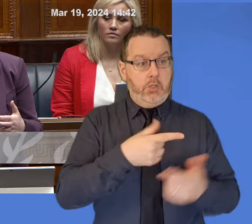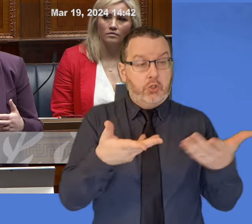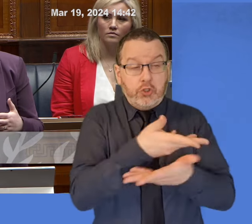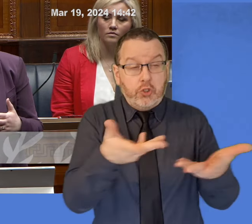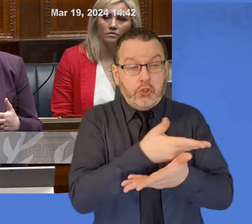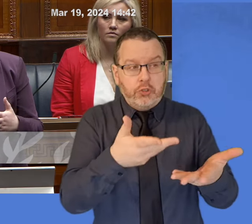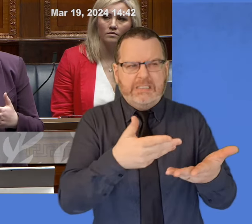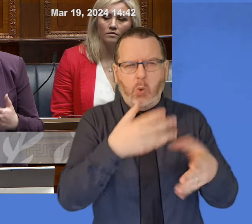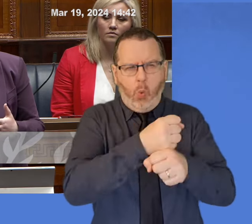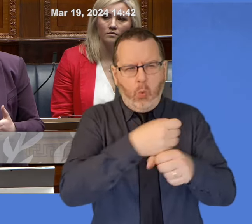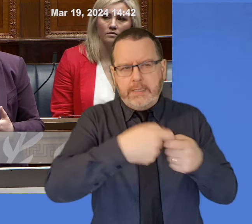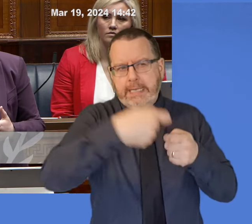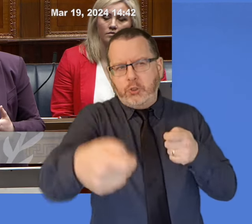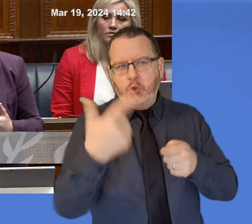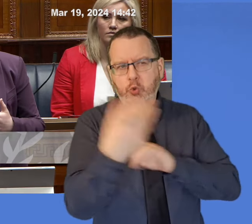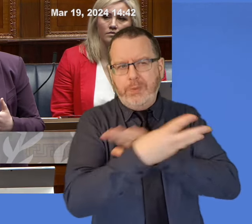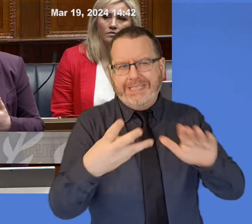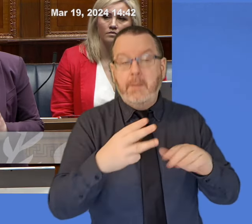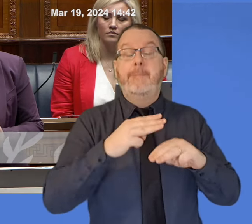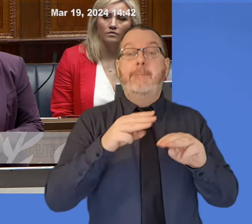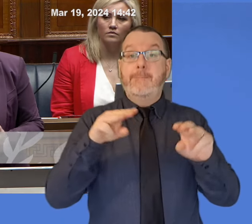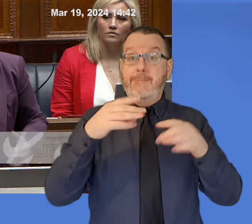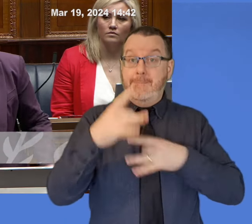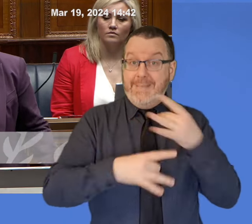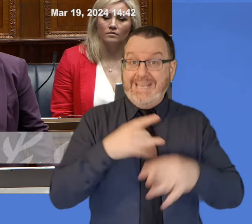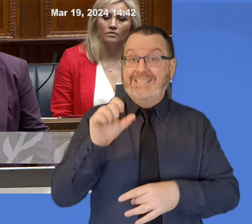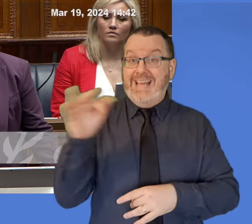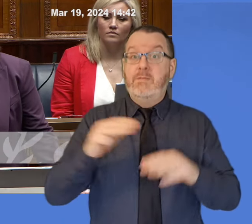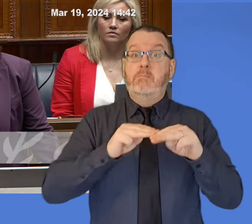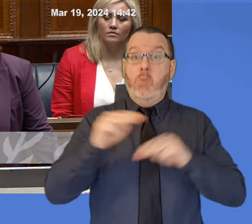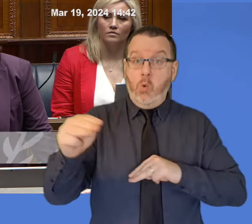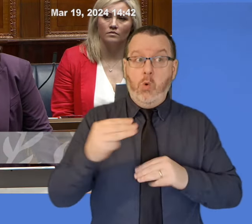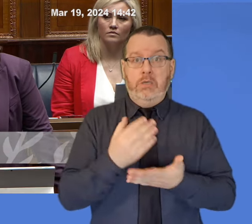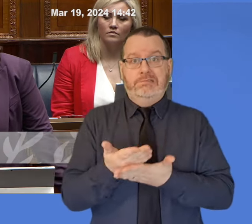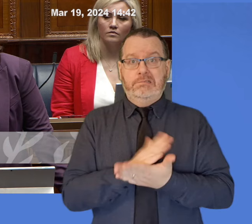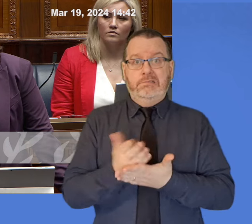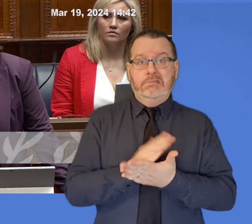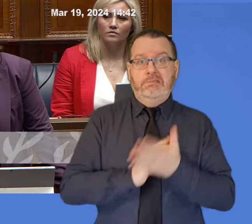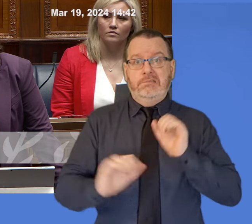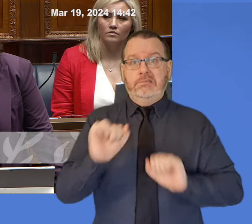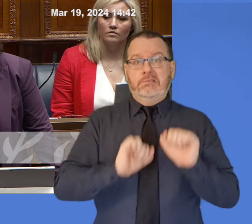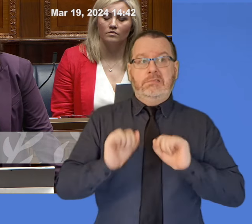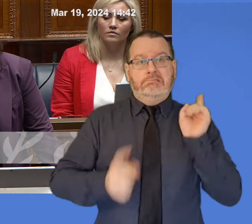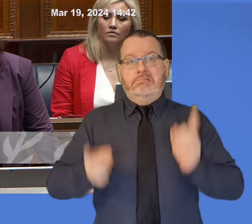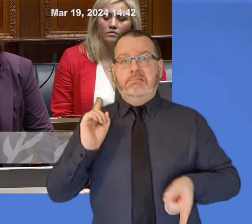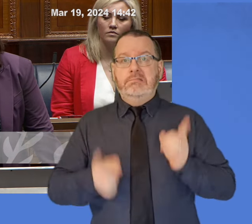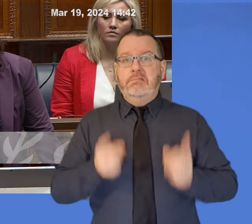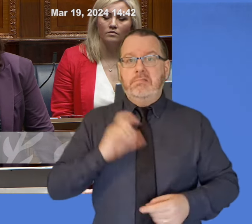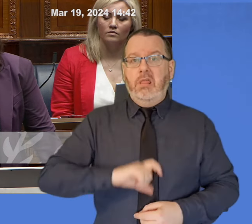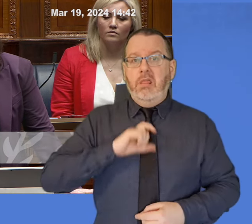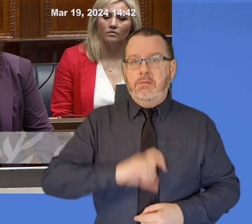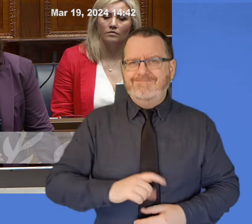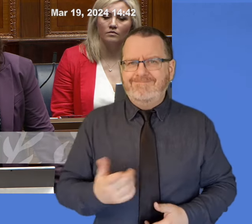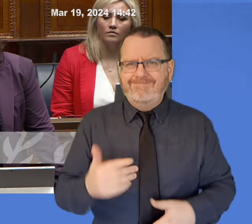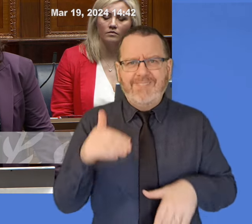workers, and that's obviously very detrimental to their own lives. But